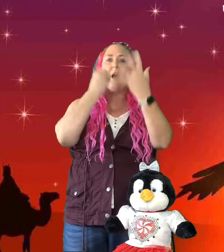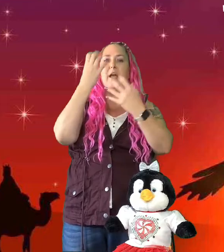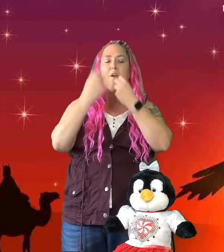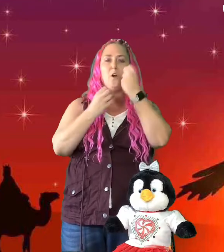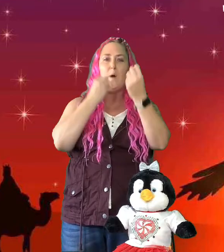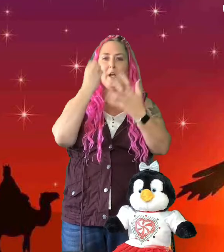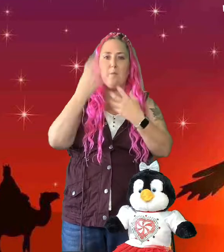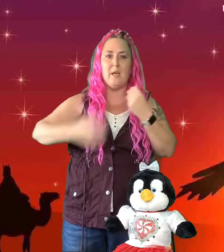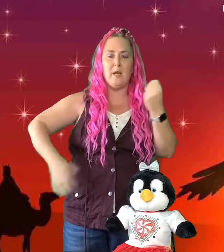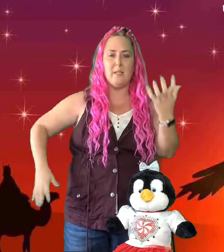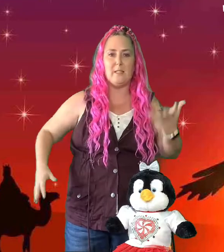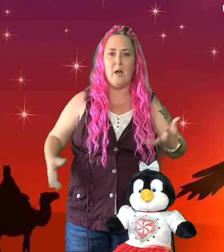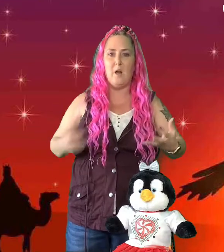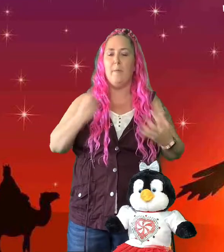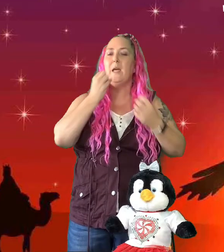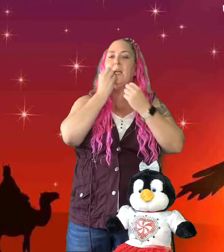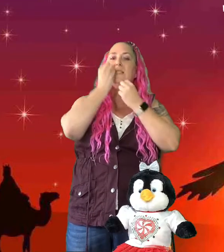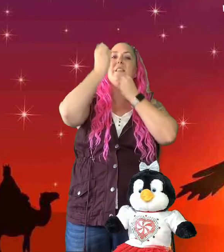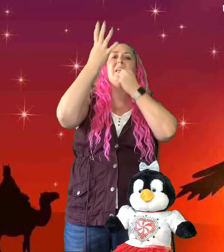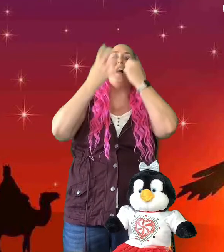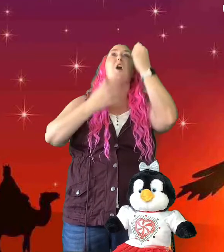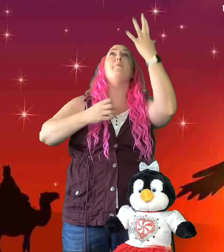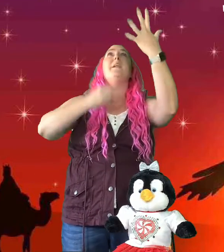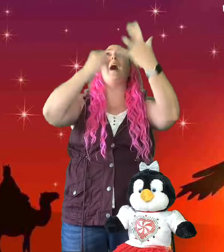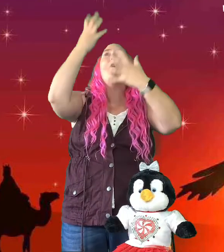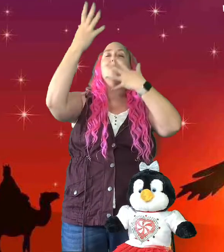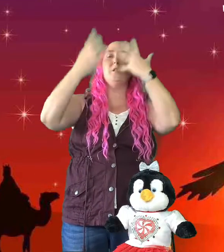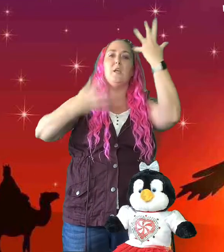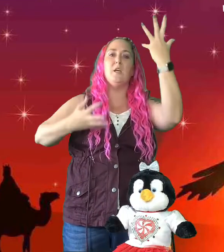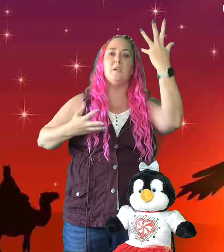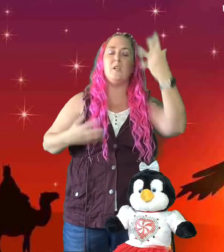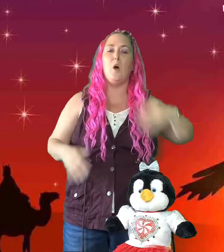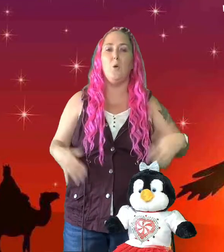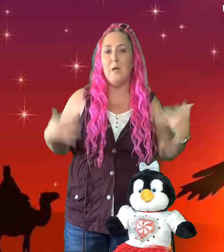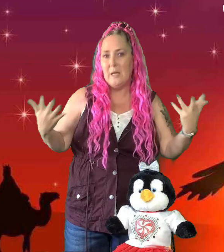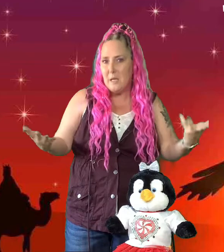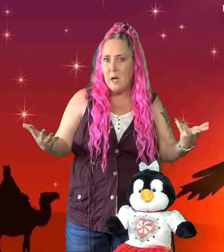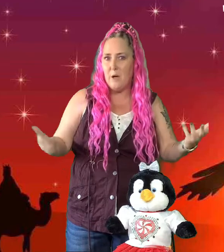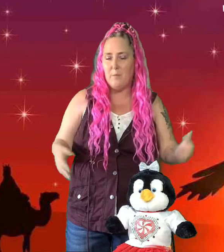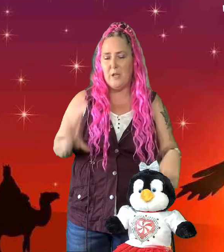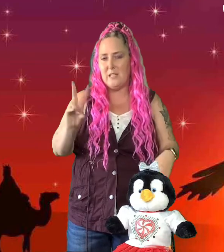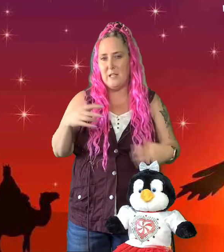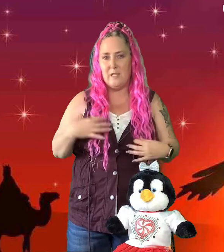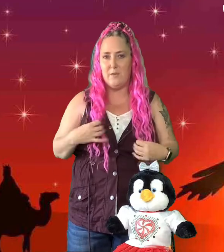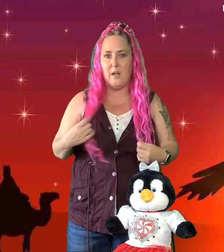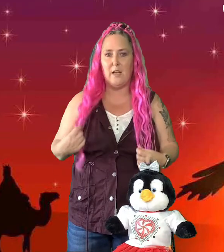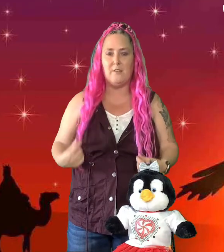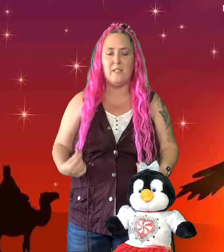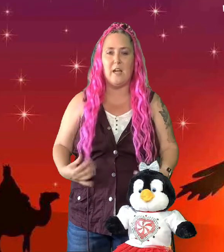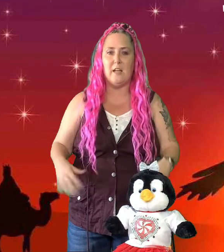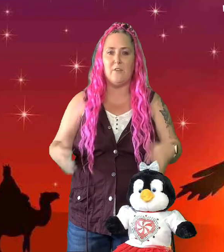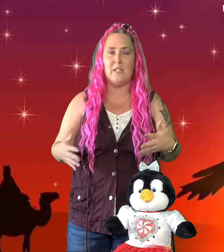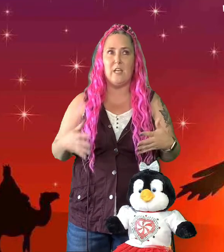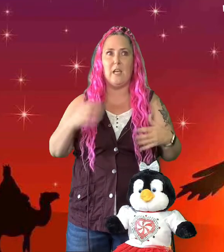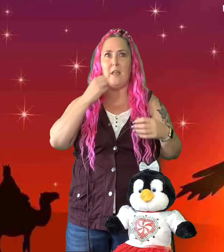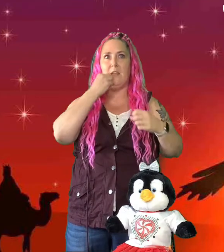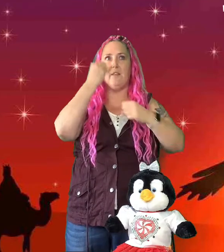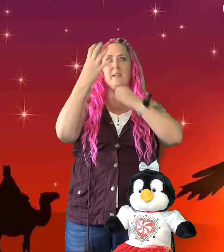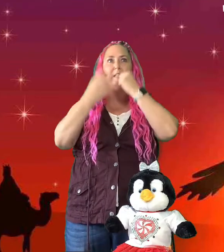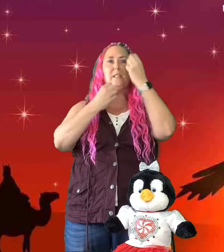in our choir because it's singing up and out. So that's a different kind of signing for singing. And then this singing